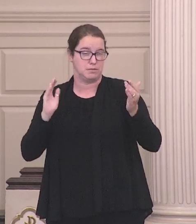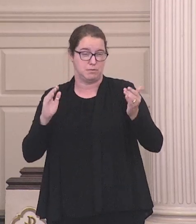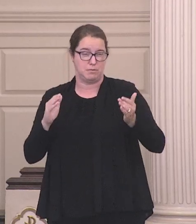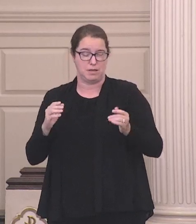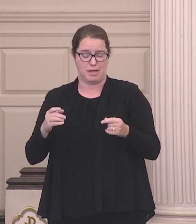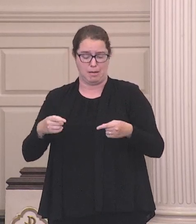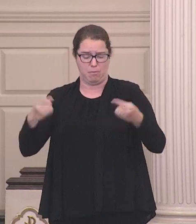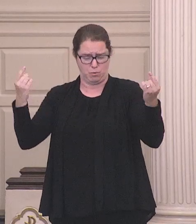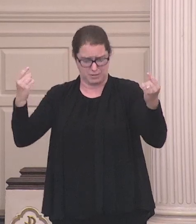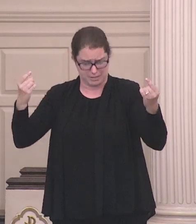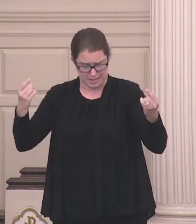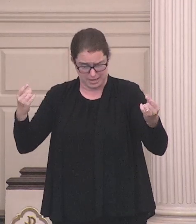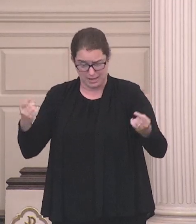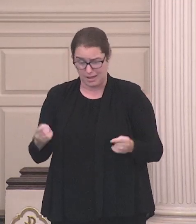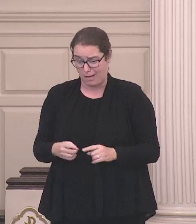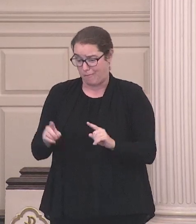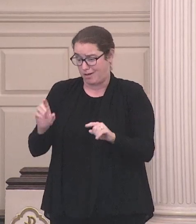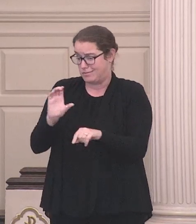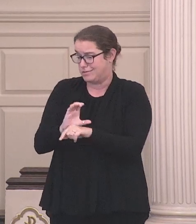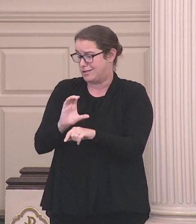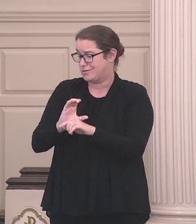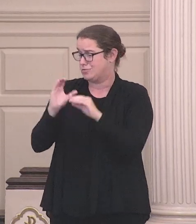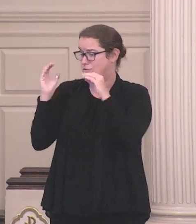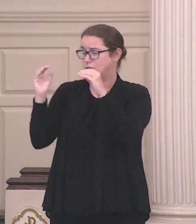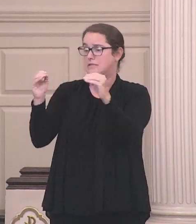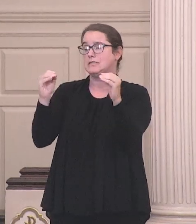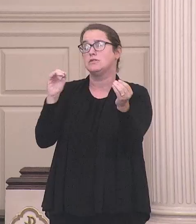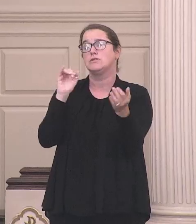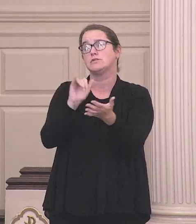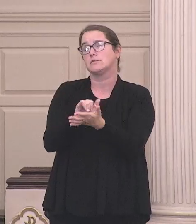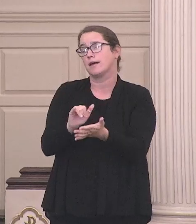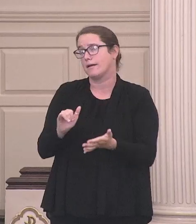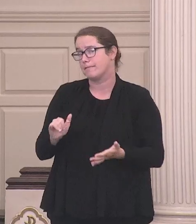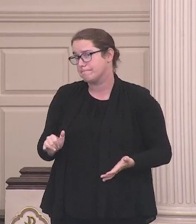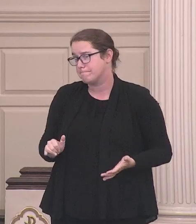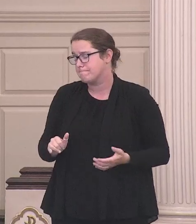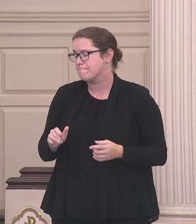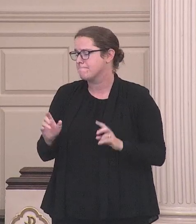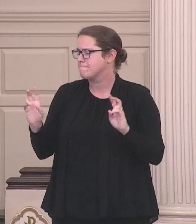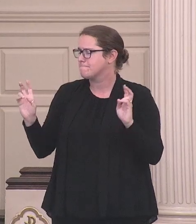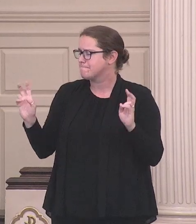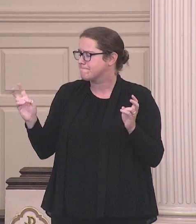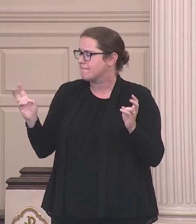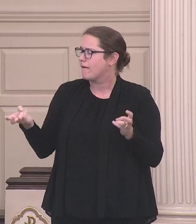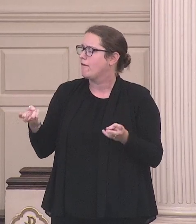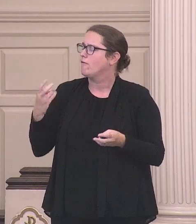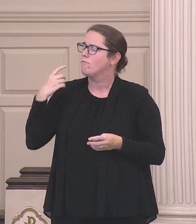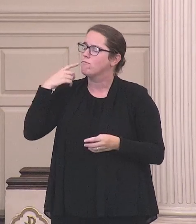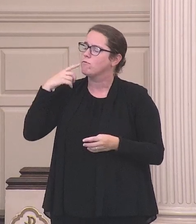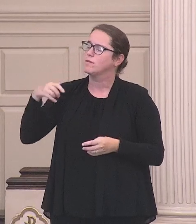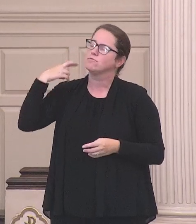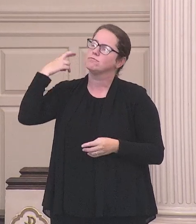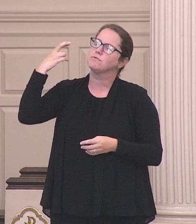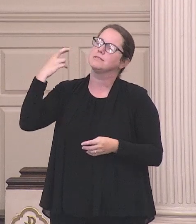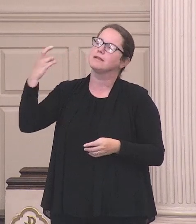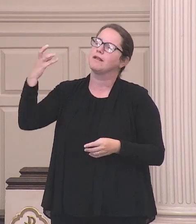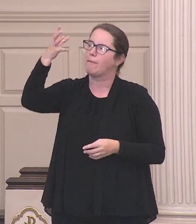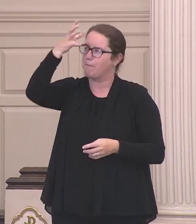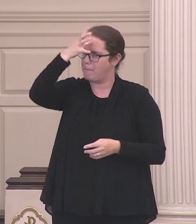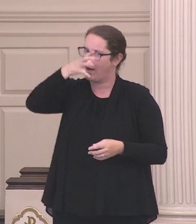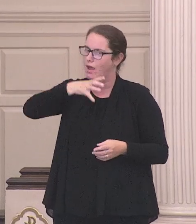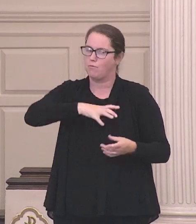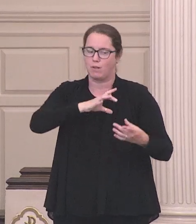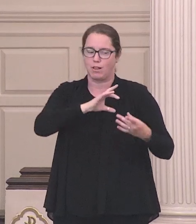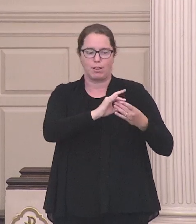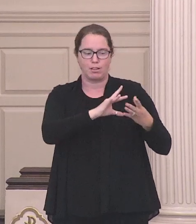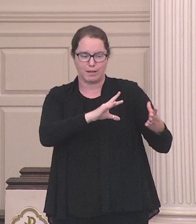But this is the teaching of the church. For this reason, a man shall leave his father and mother and be joined to his